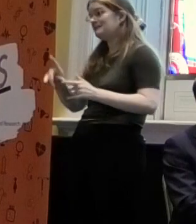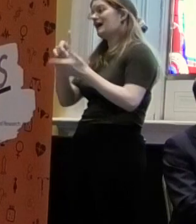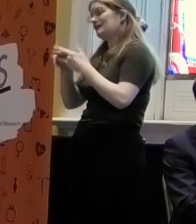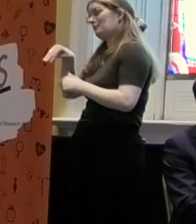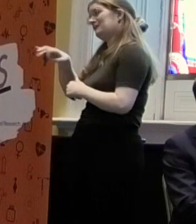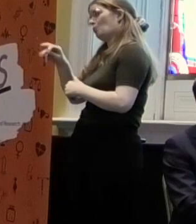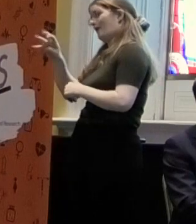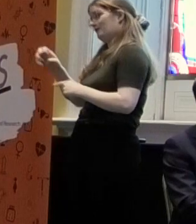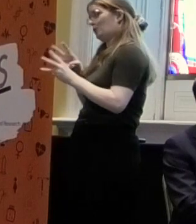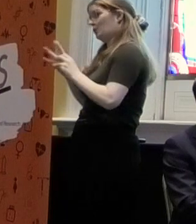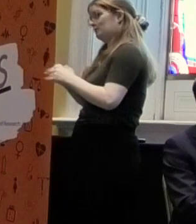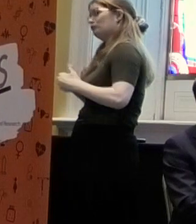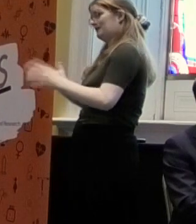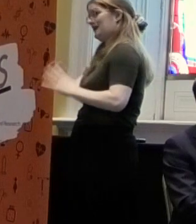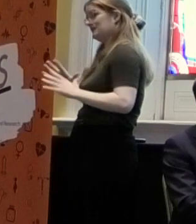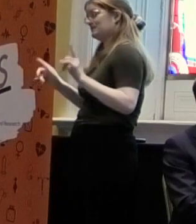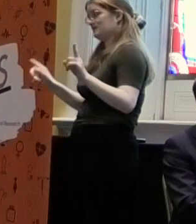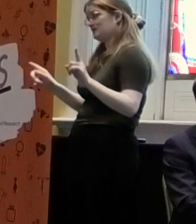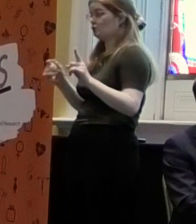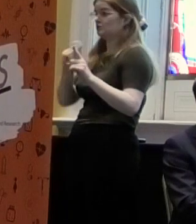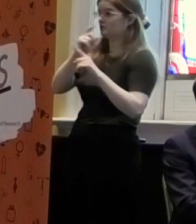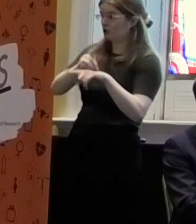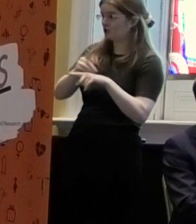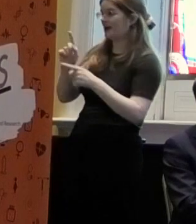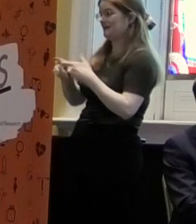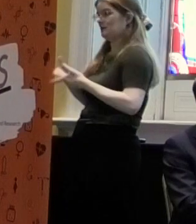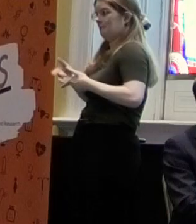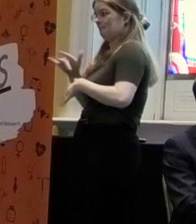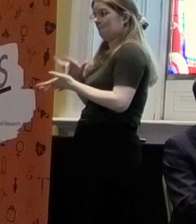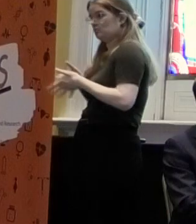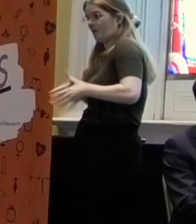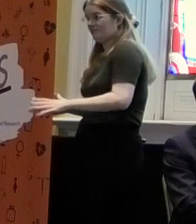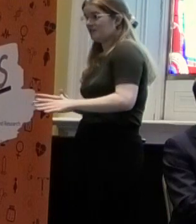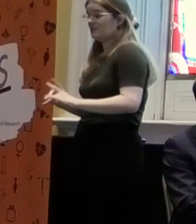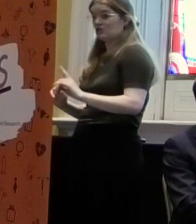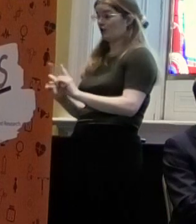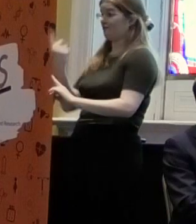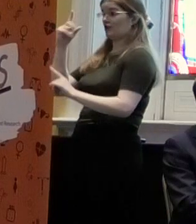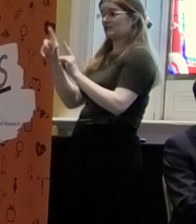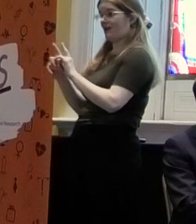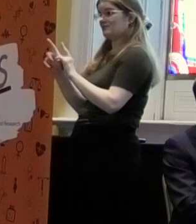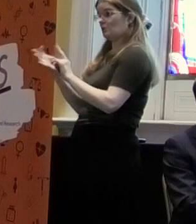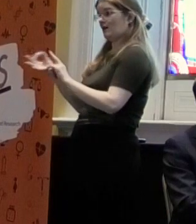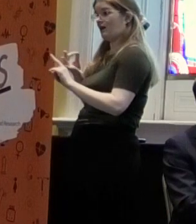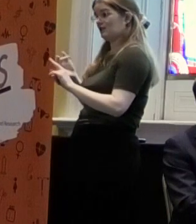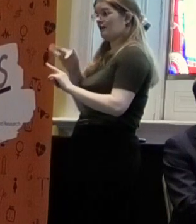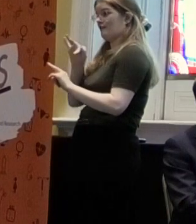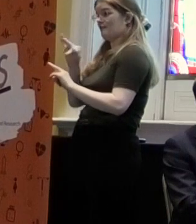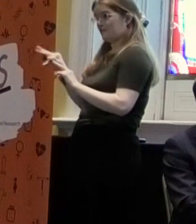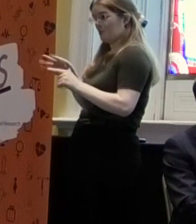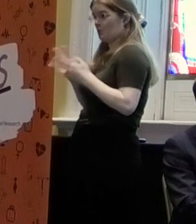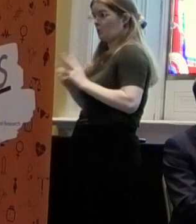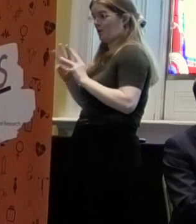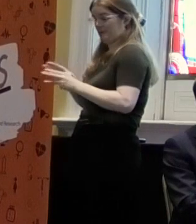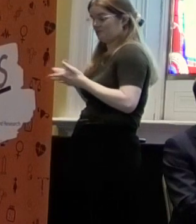license in both. And the very first application we got for a license to practice as midwife was from a woman. So it's from Mrs. Cormack. We don't know anything